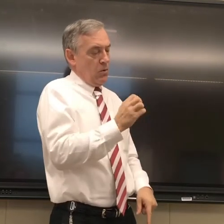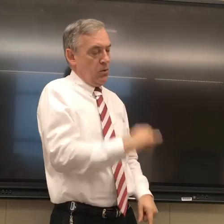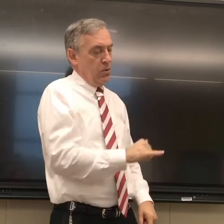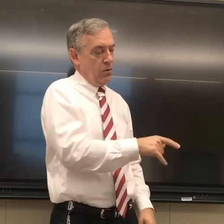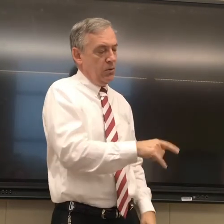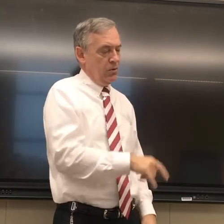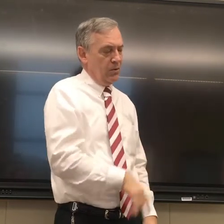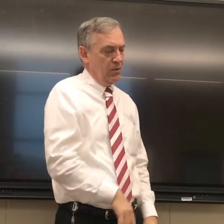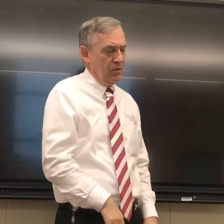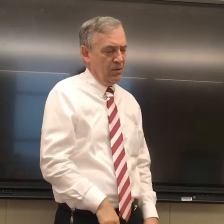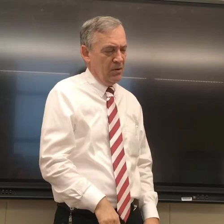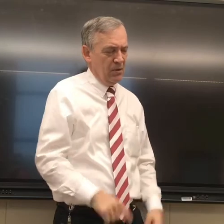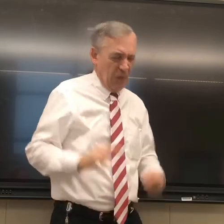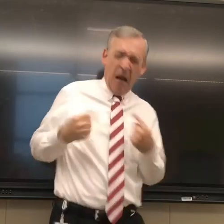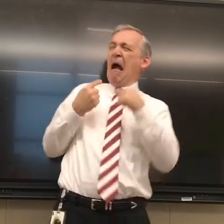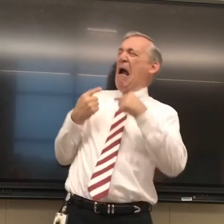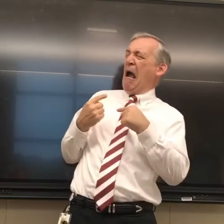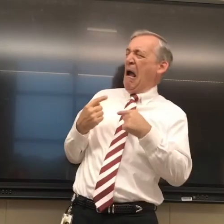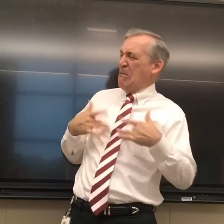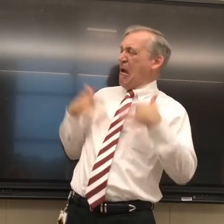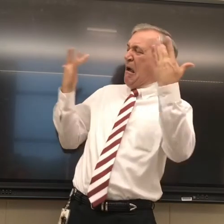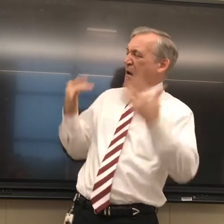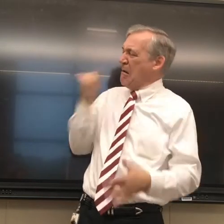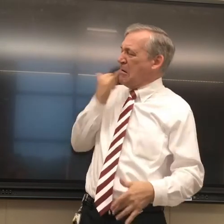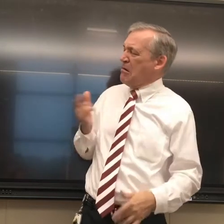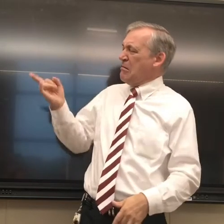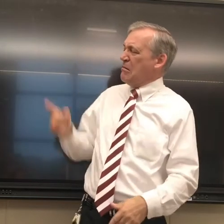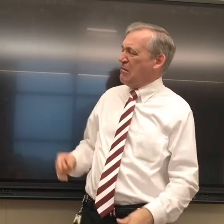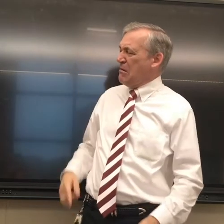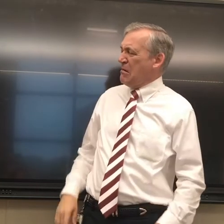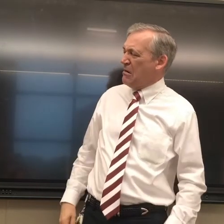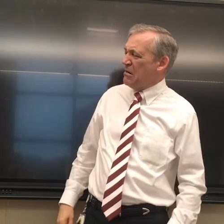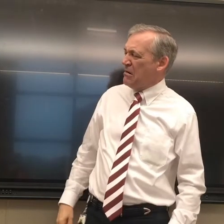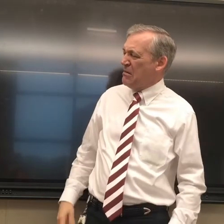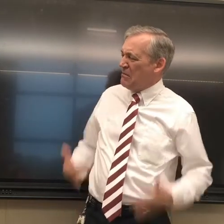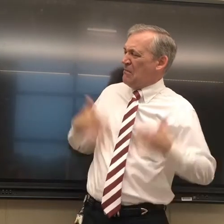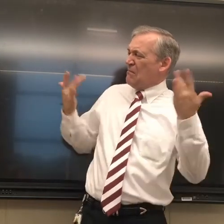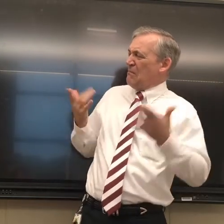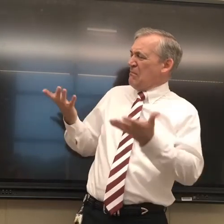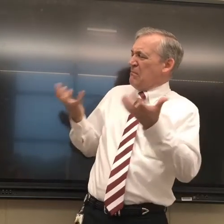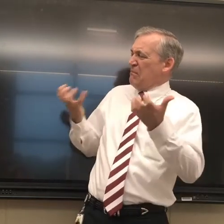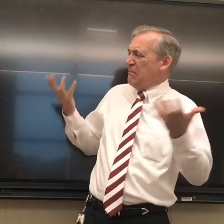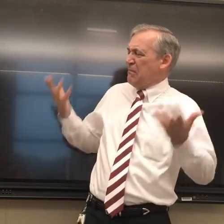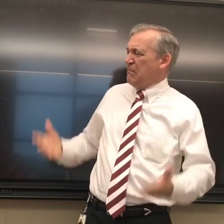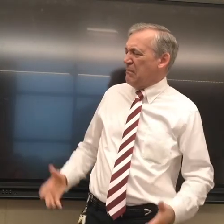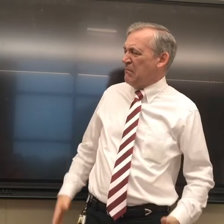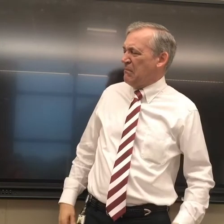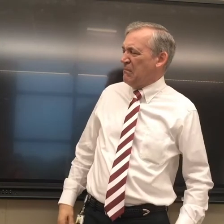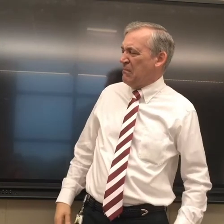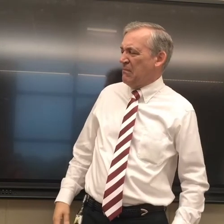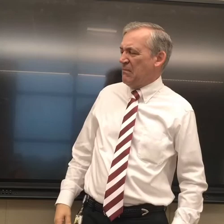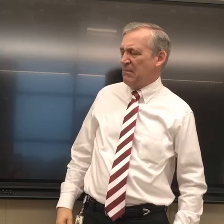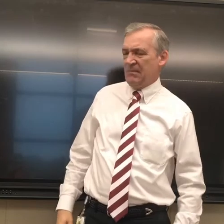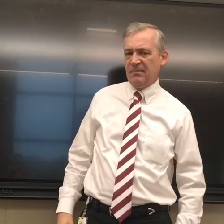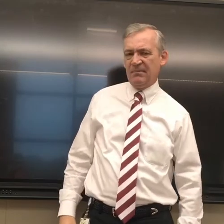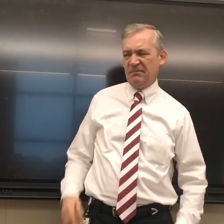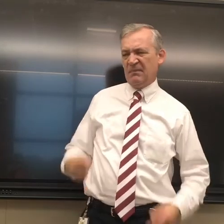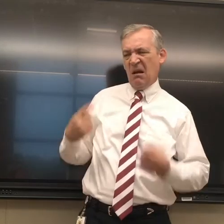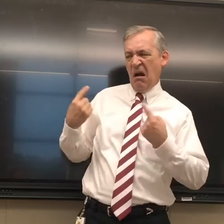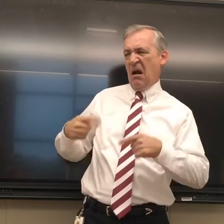Ouch! What's the matter with you? What you want? He demanded disagreeably when I had pinched and slapped